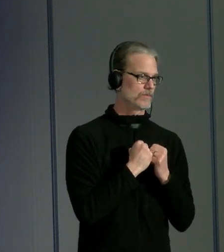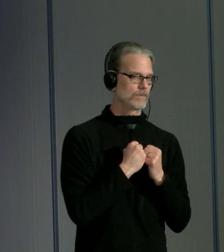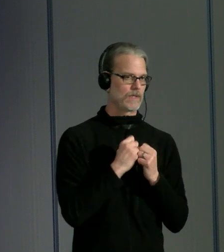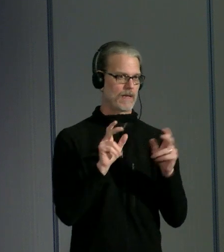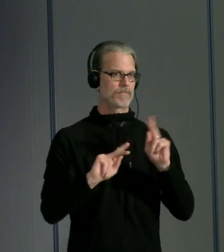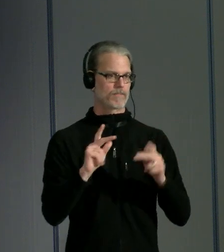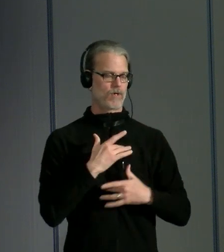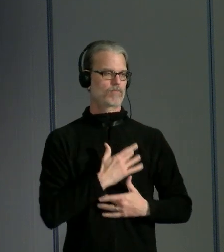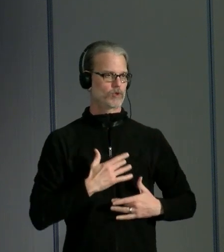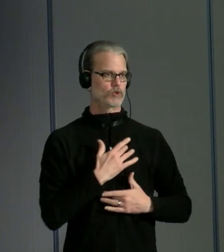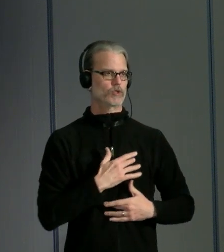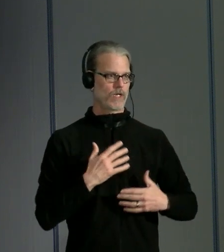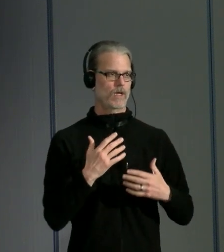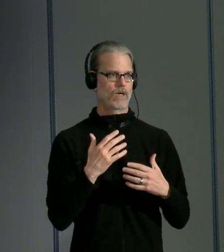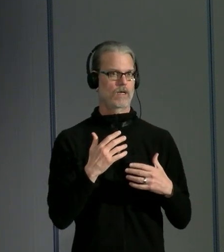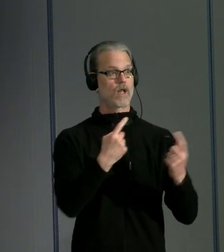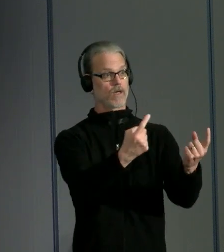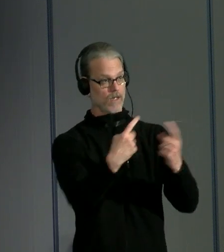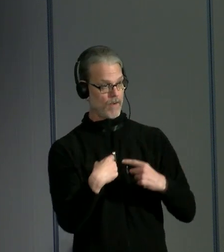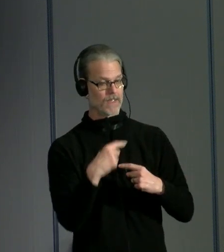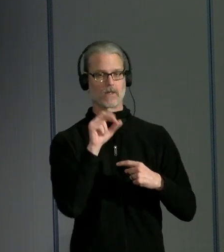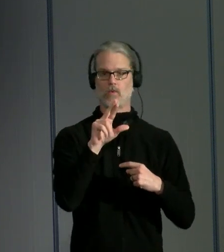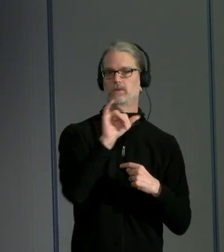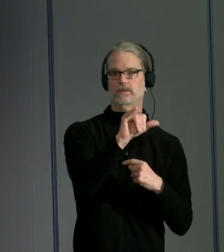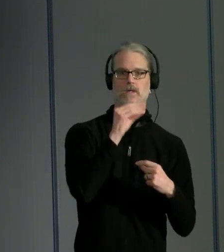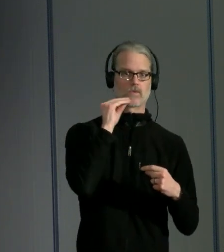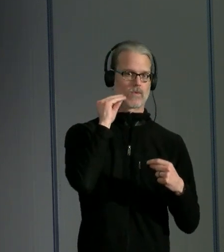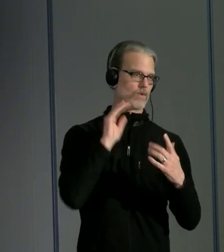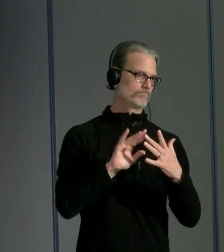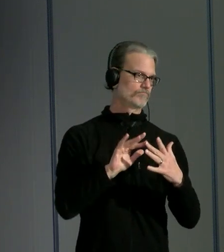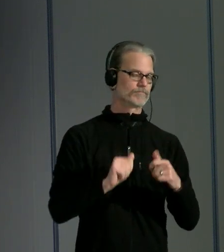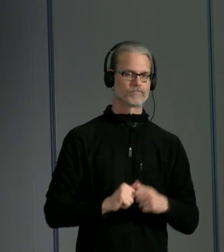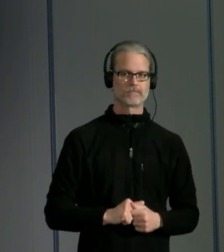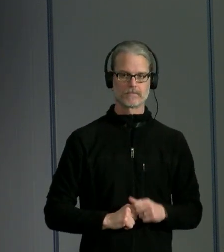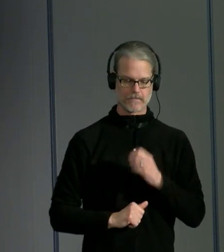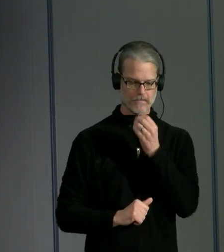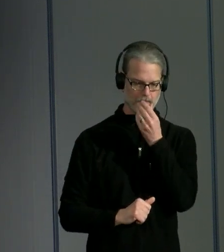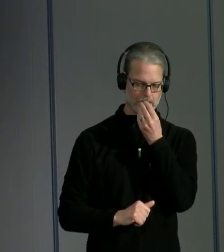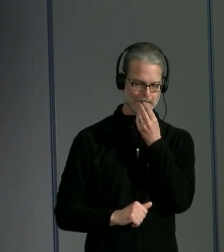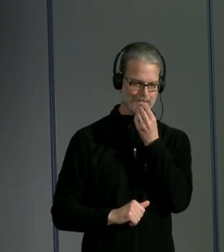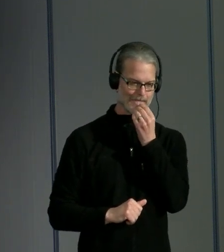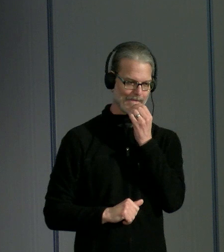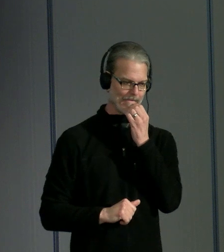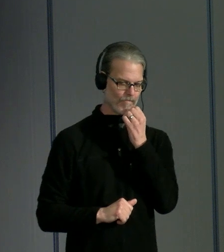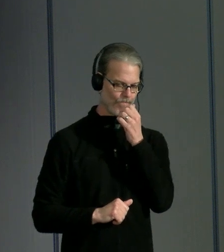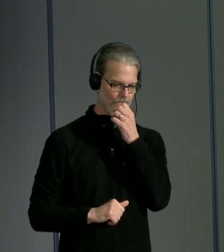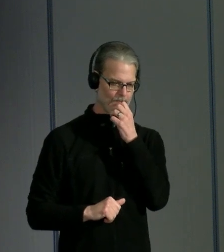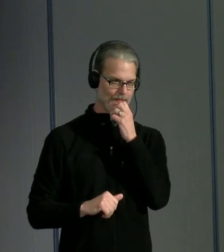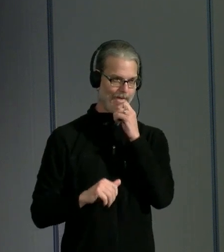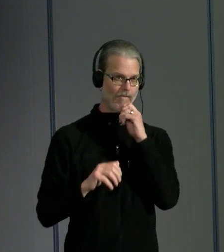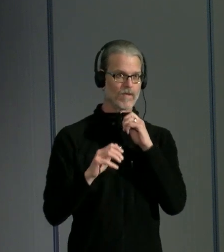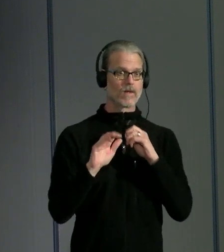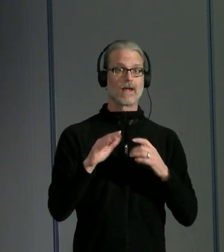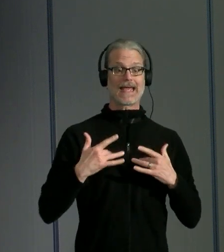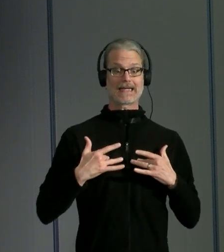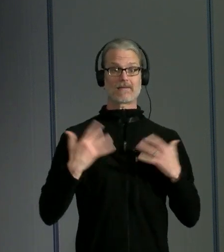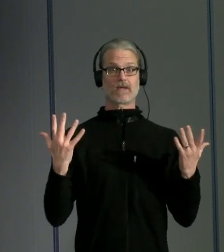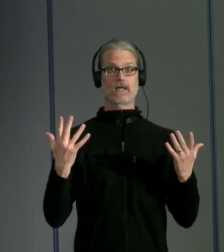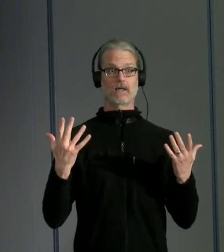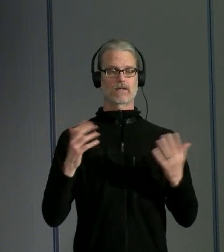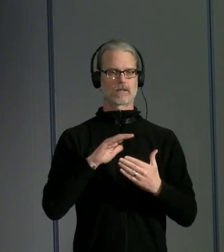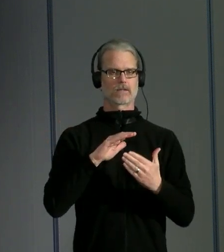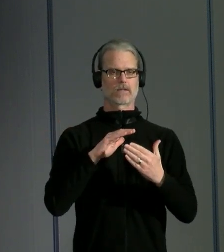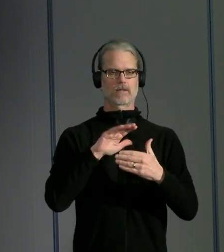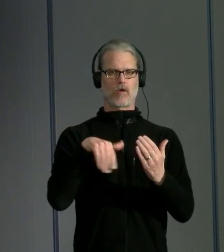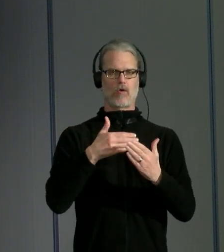hybrid approach. So I think that's a good technique. Every component of an event should be